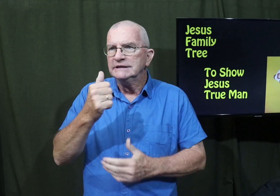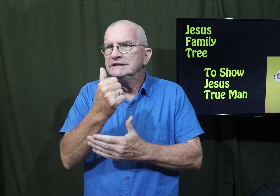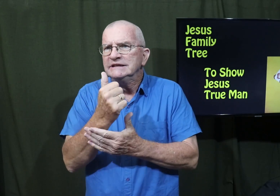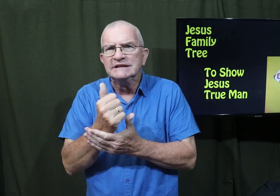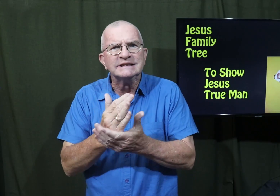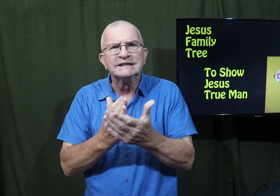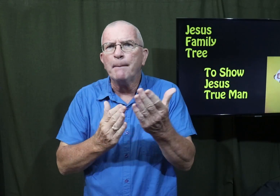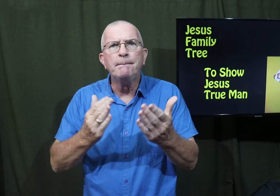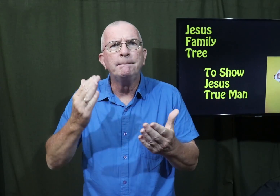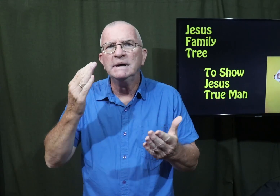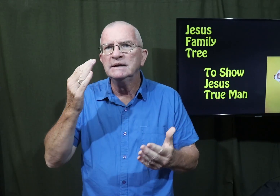he was not some